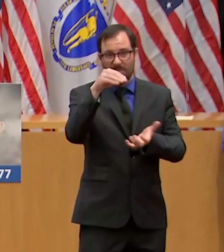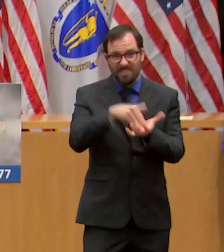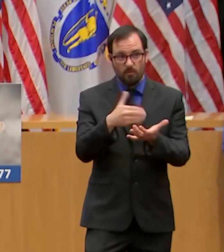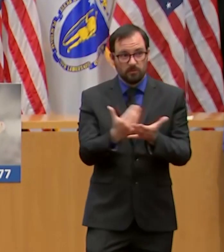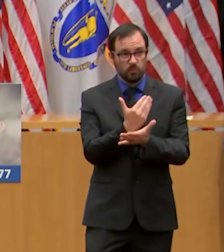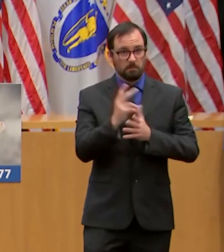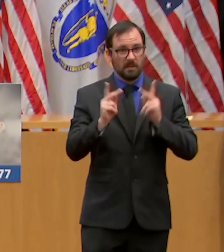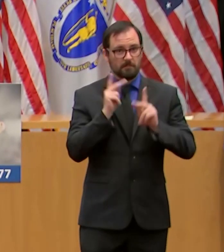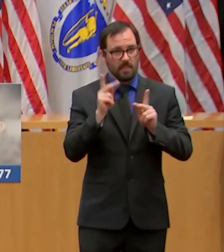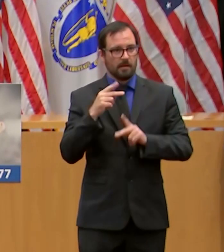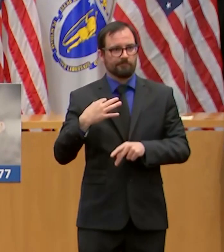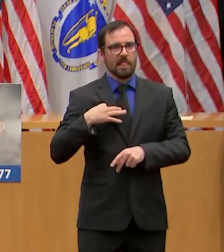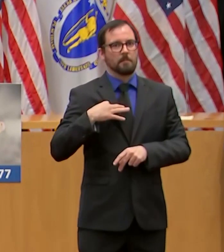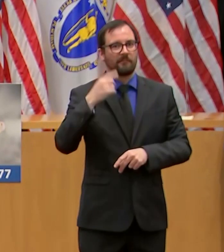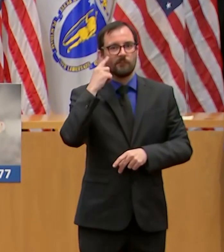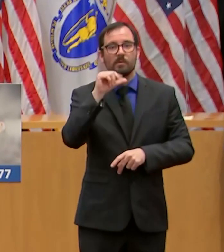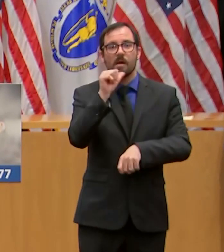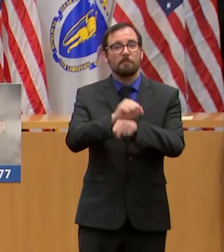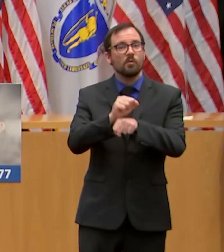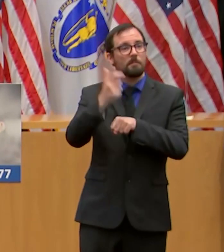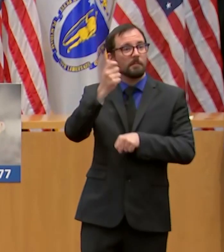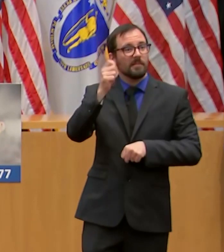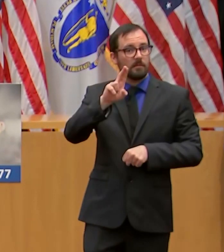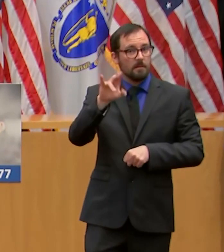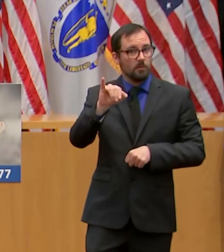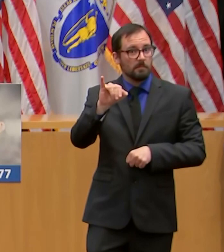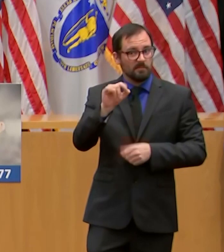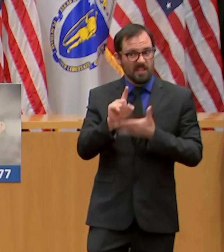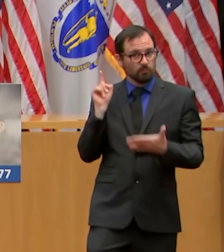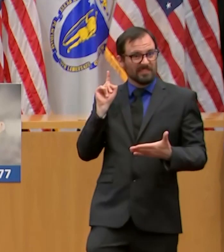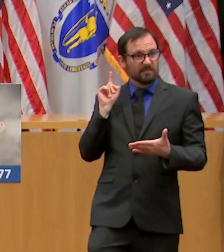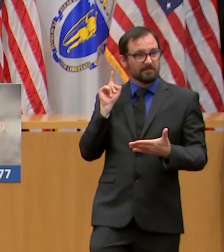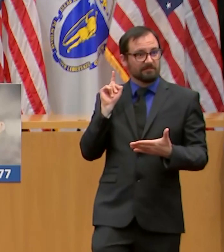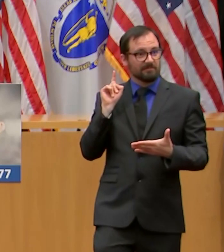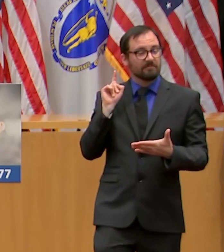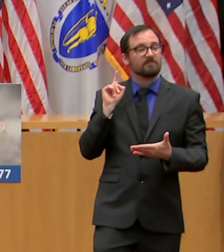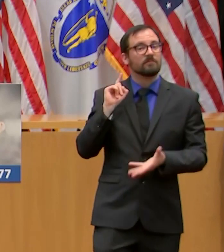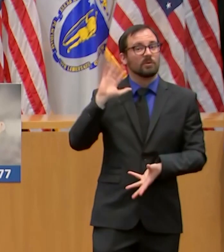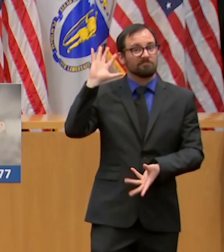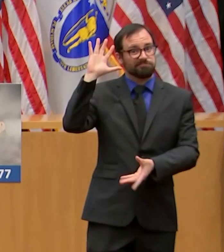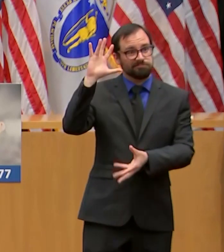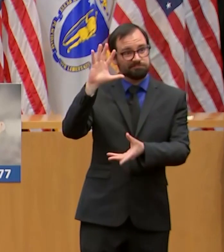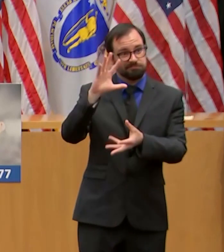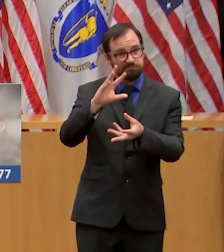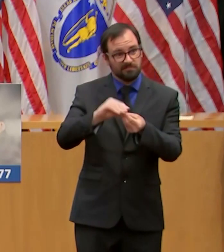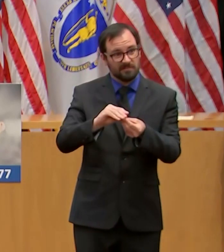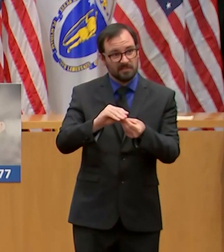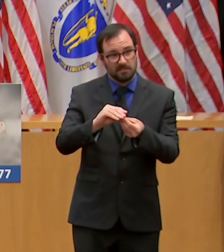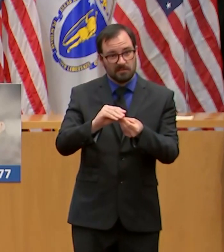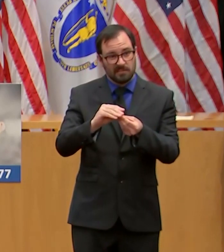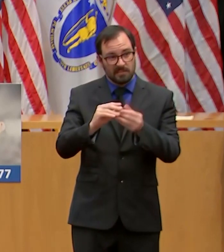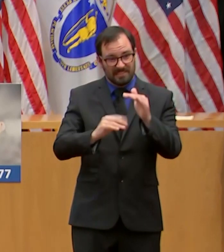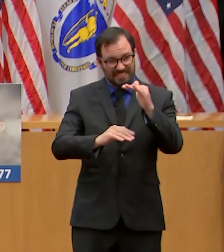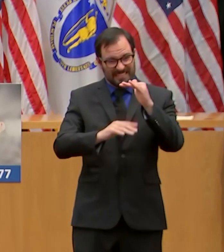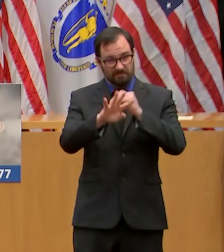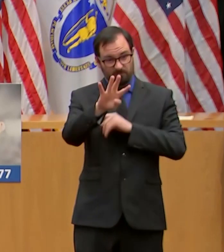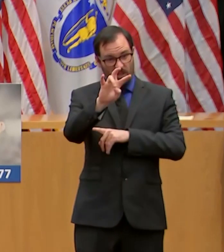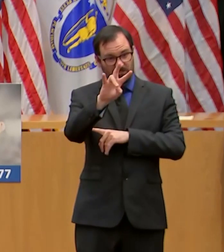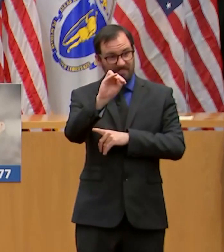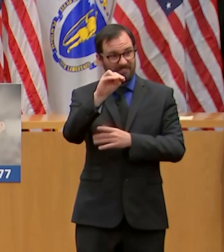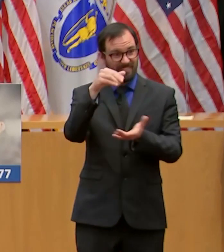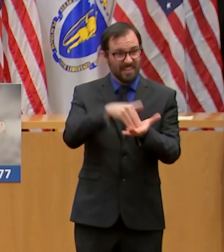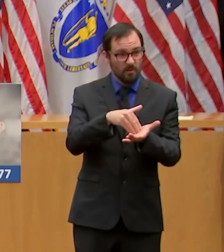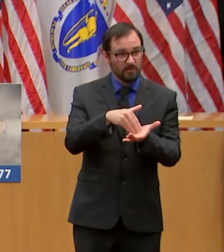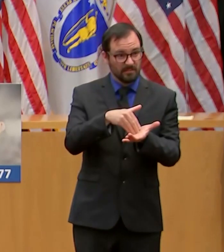All in the last 3 weeks, nearly 470,000 individuals filed new unemployment claims. And to put that